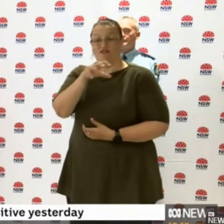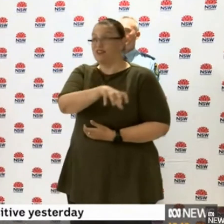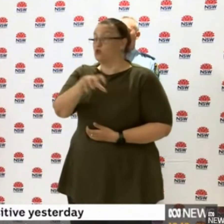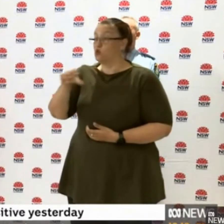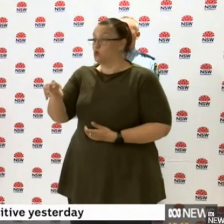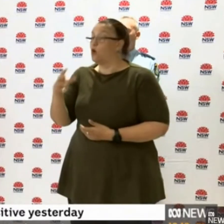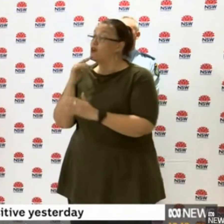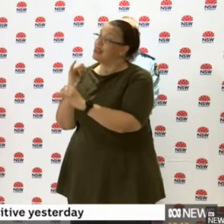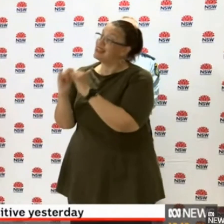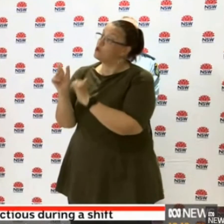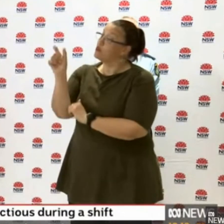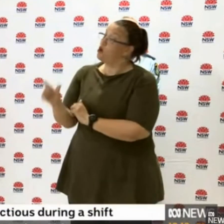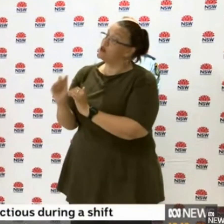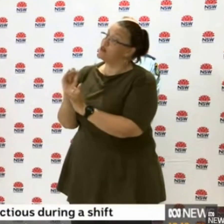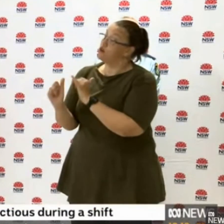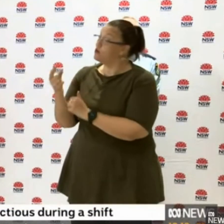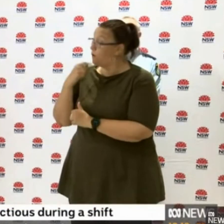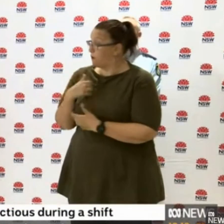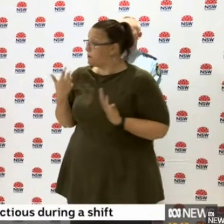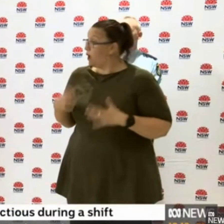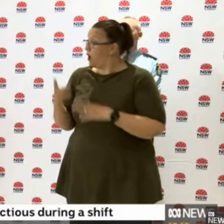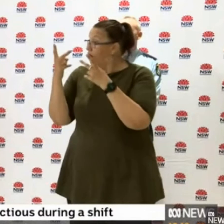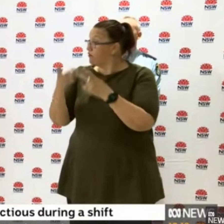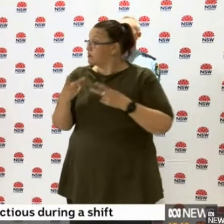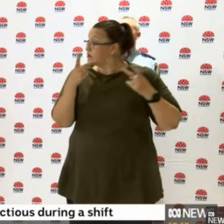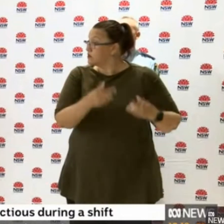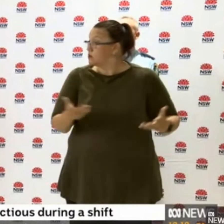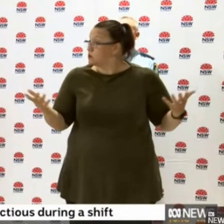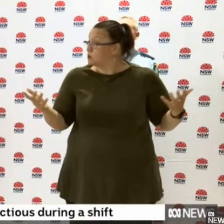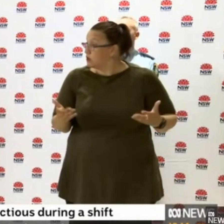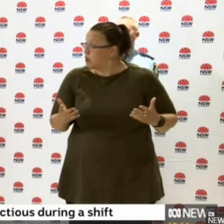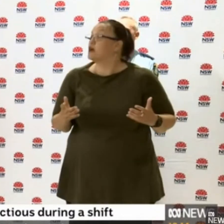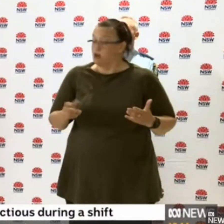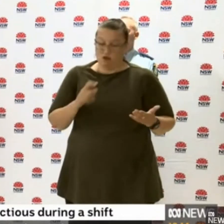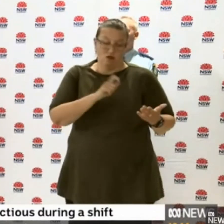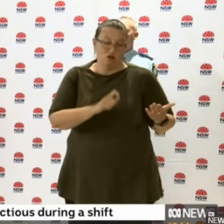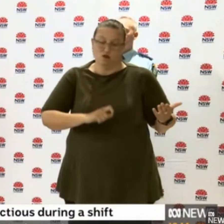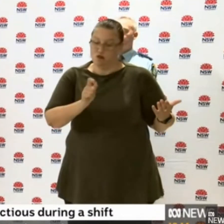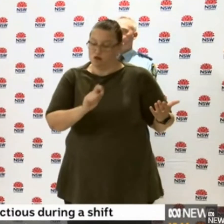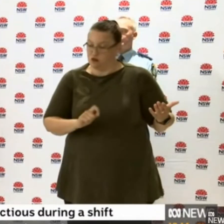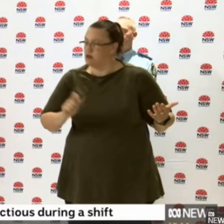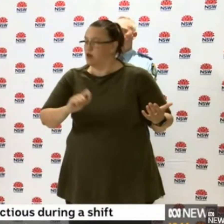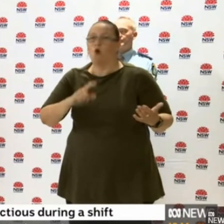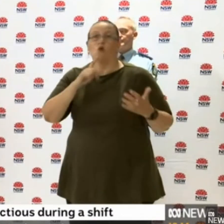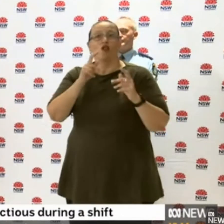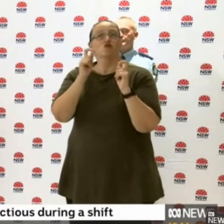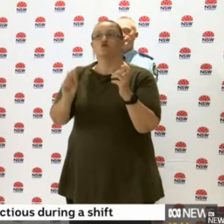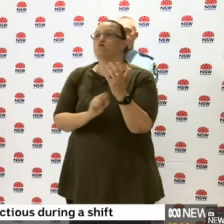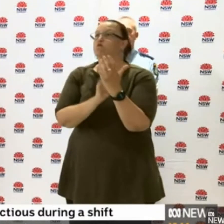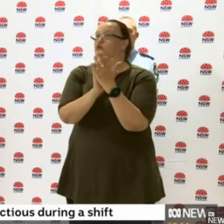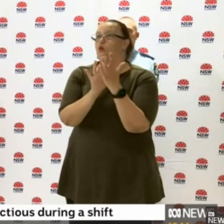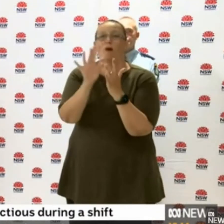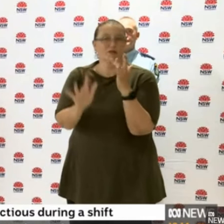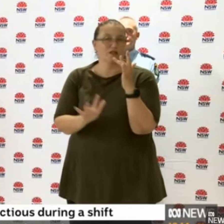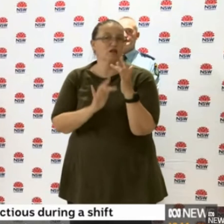light in our interviews with the case. And as I said, these will be put up in the website in the usual way. And can I also thank those that have